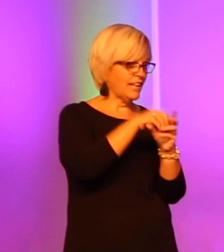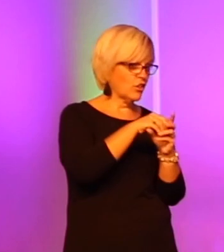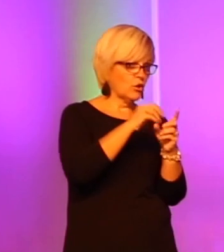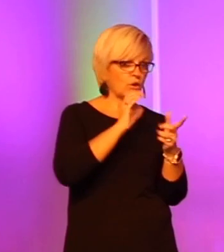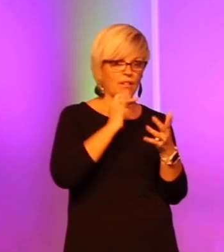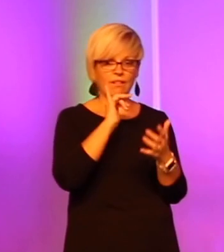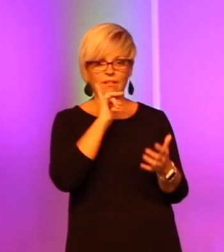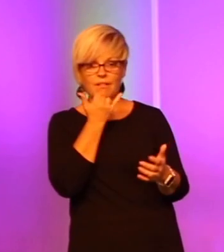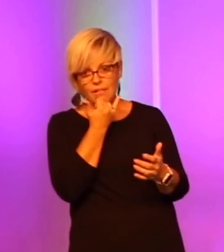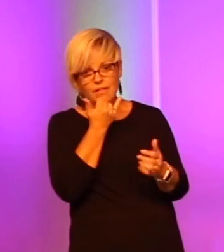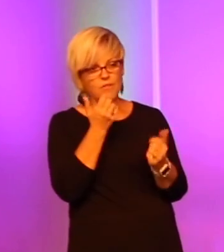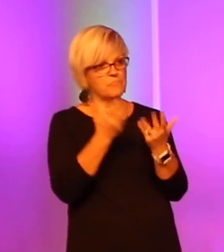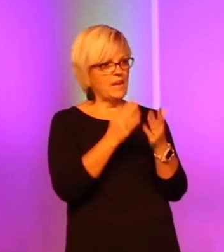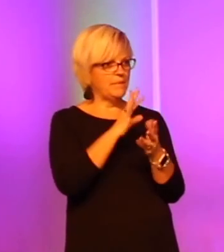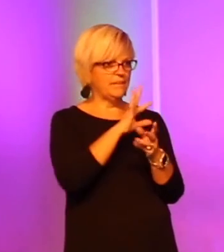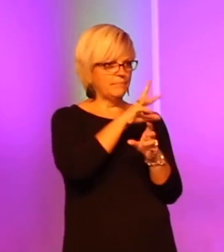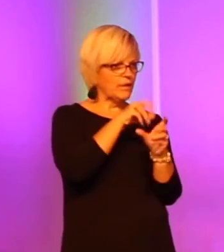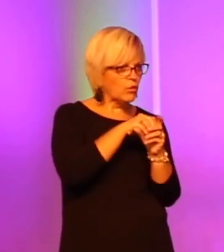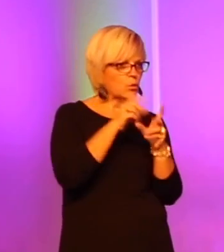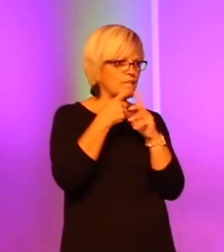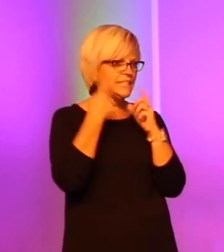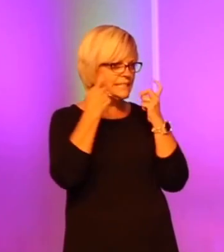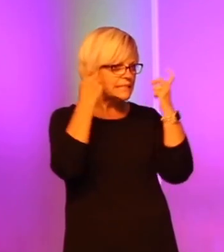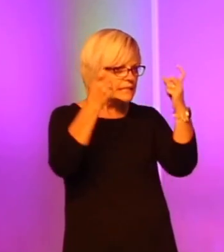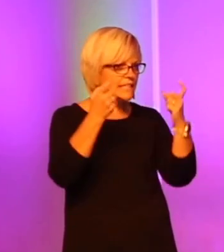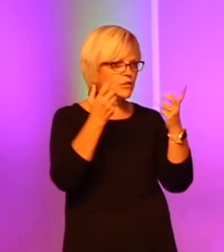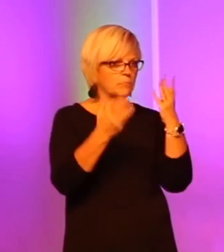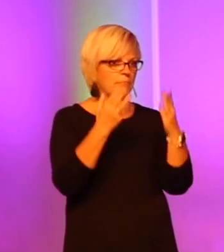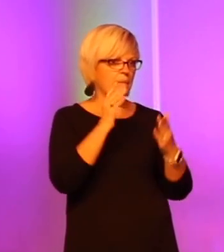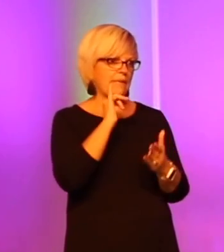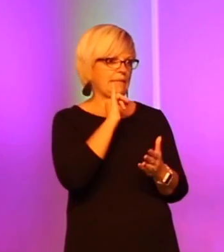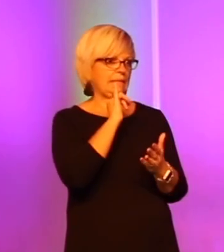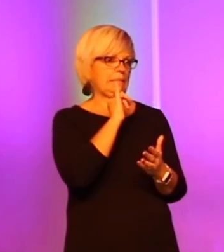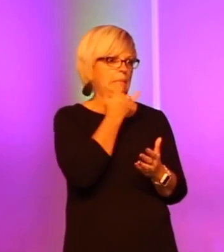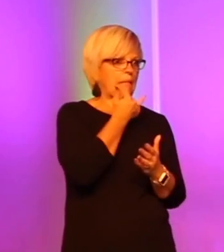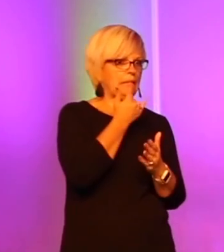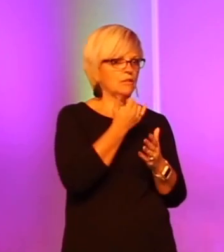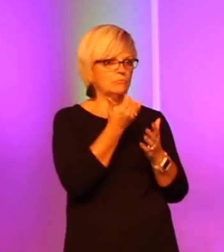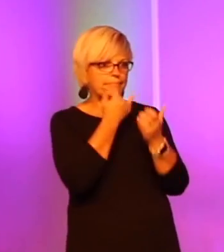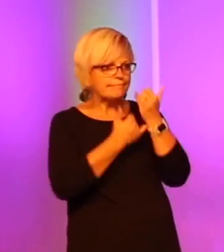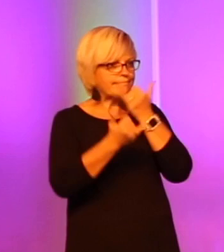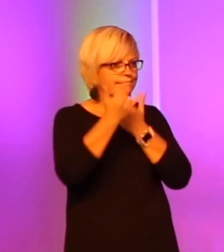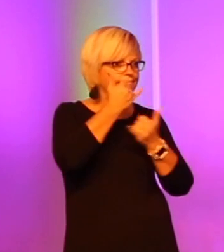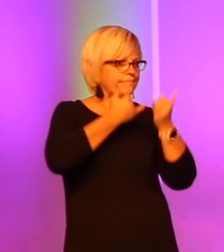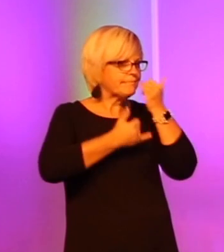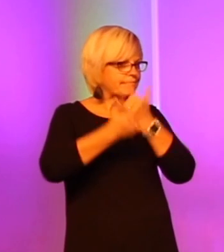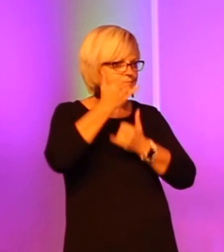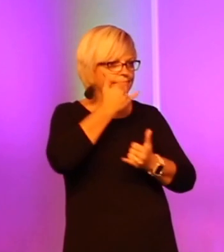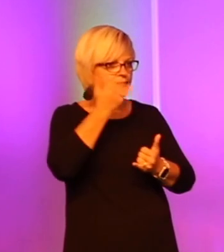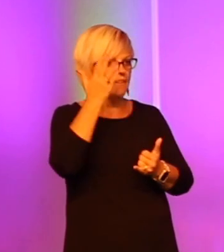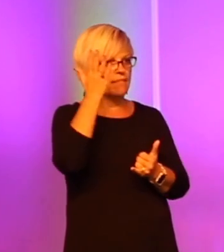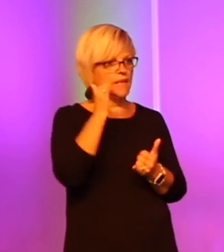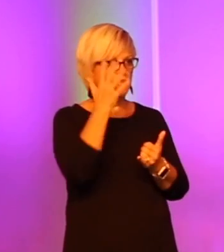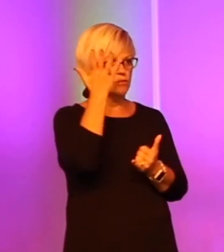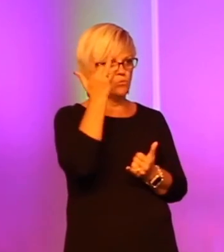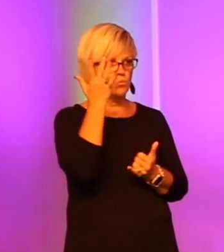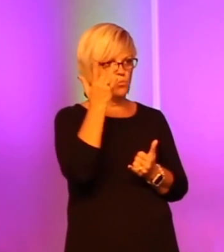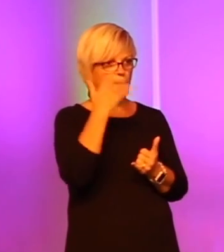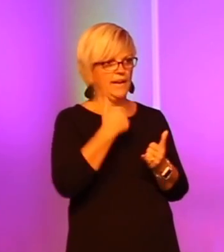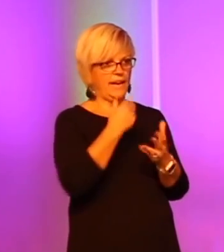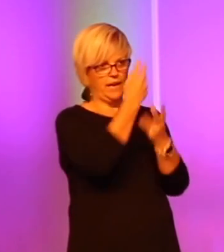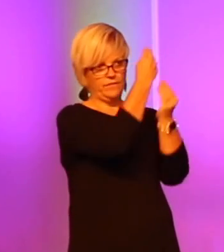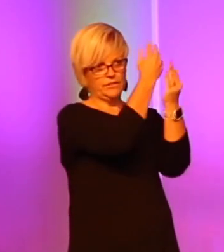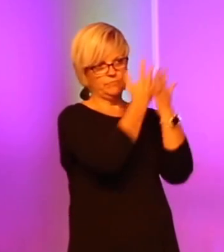include mistakes. It's going to include us not getting every twist and turn exactly right, but that's what the guardrails of grace are for. That's